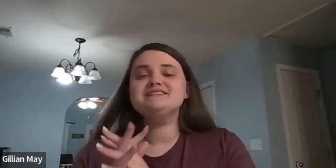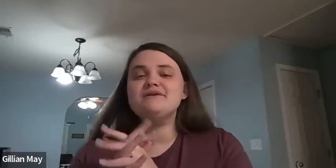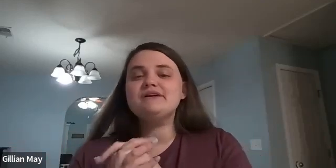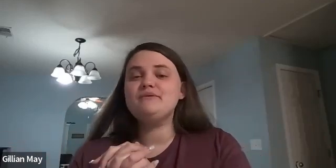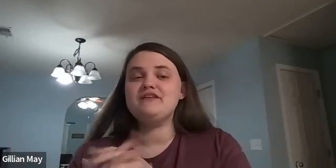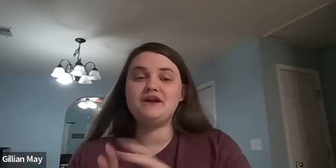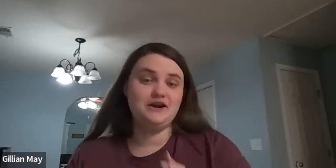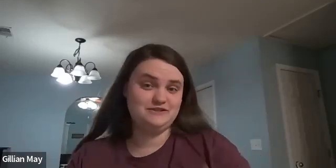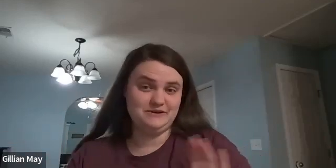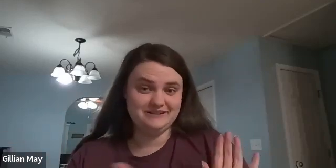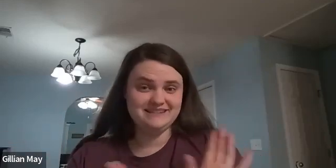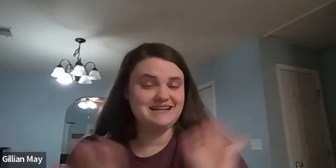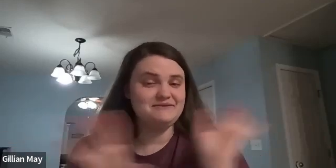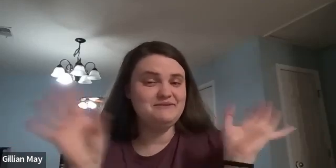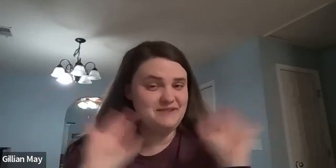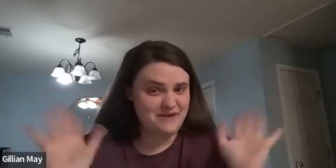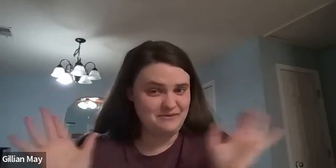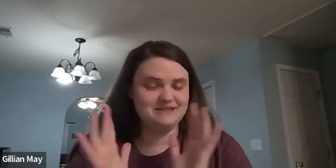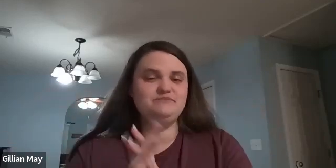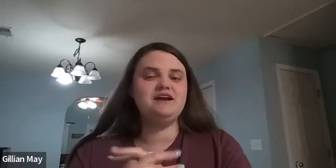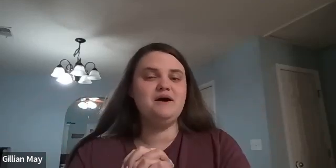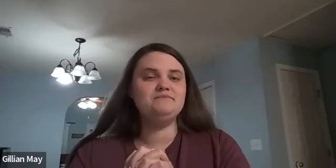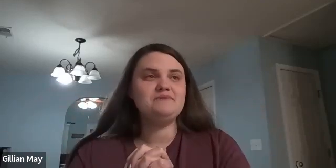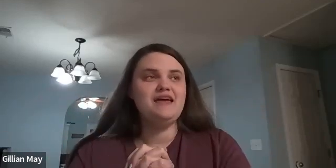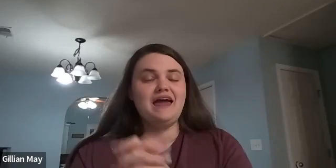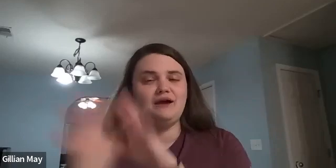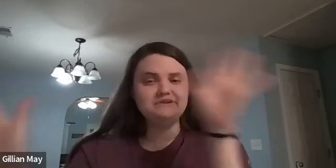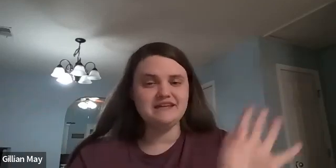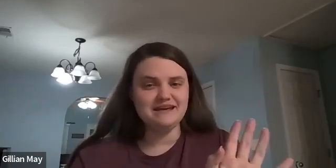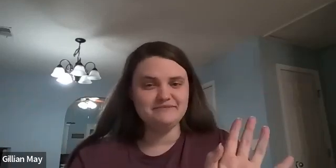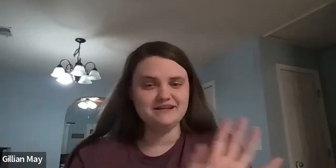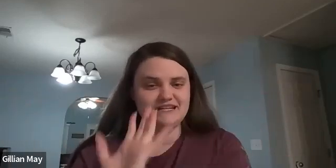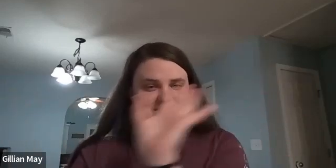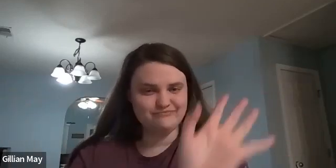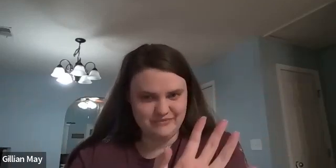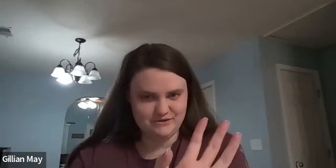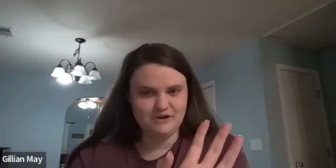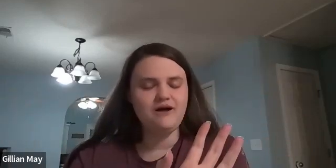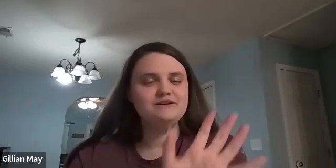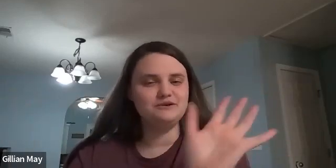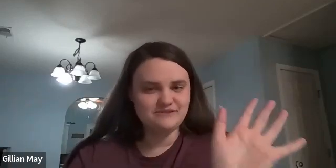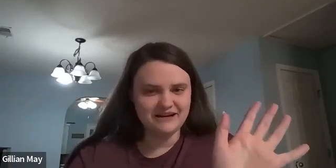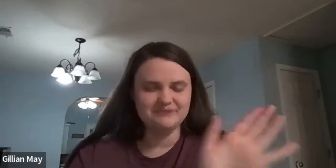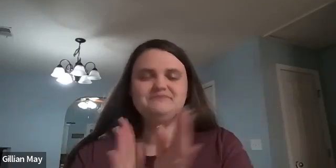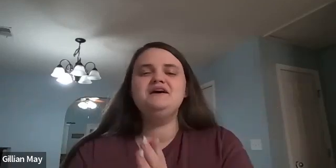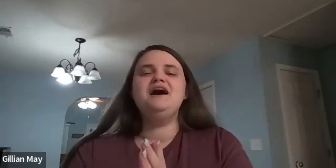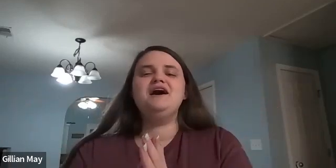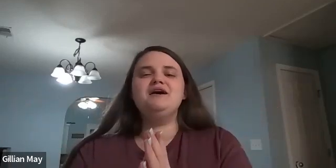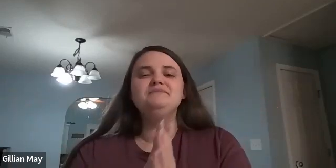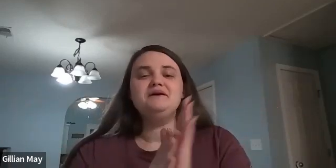not really one of the curse words. It's not really one of the big ones, but and I will say it because it is, because we are all adults right here.